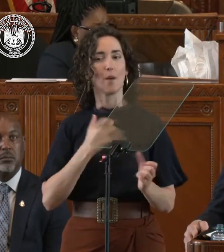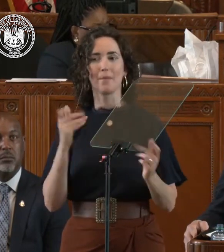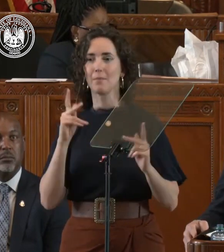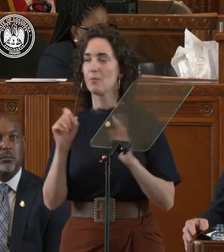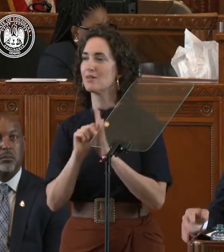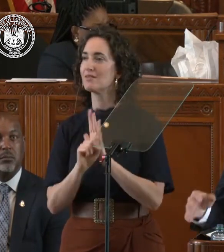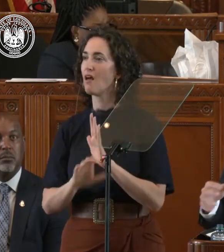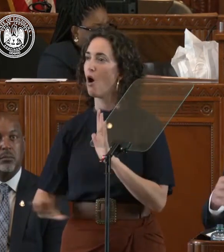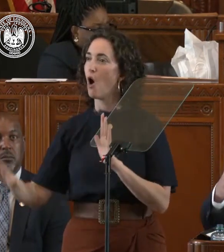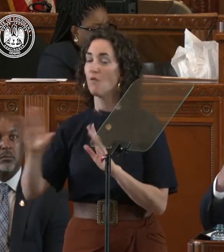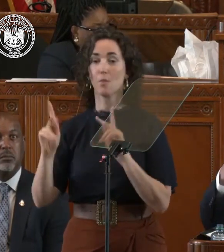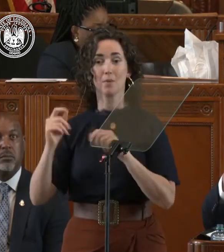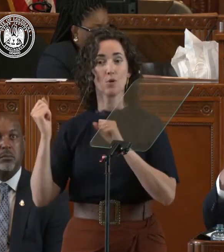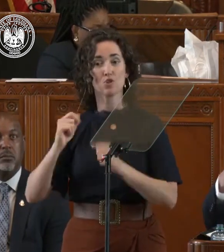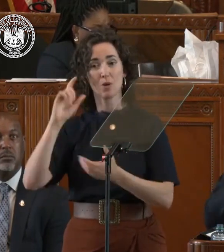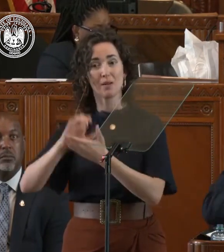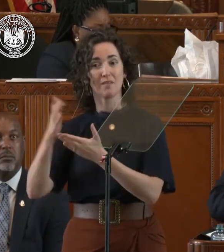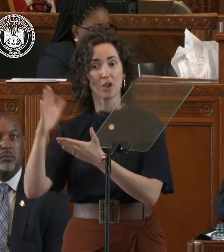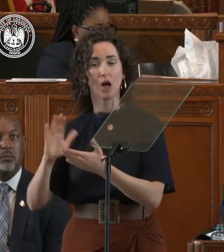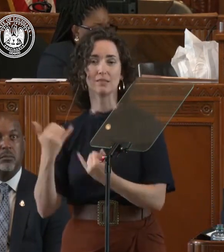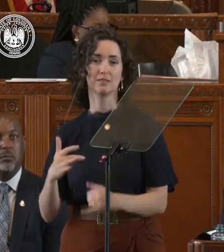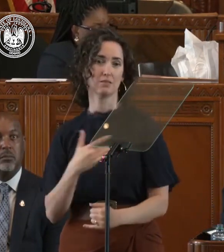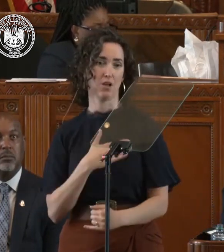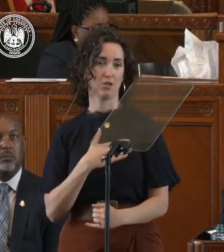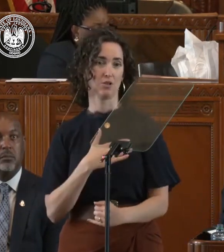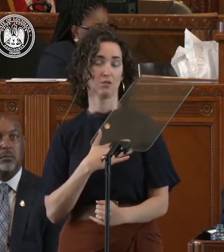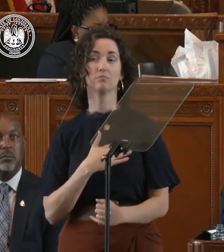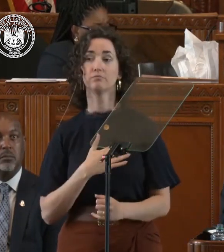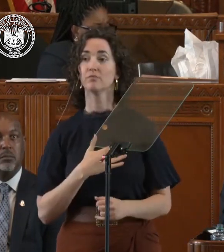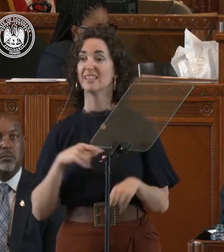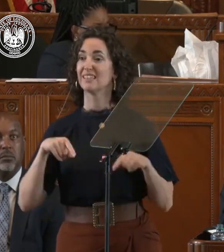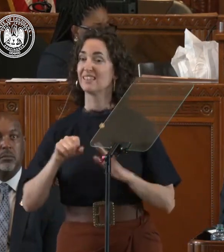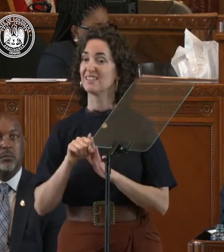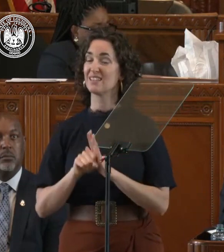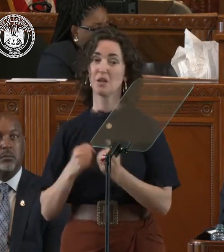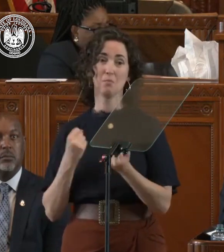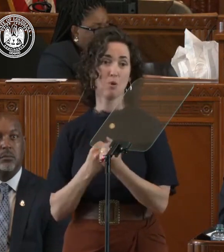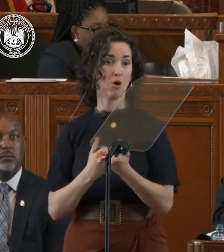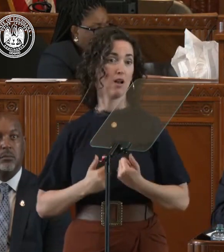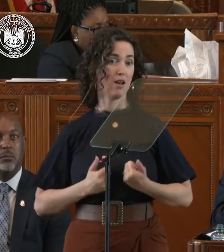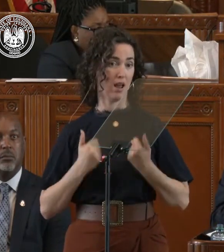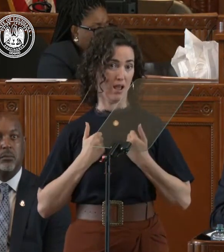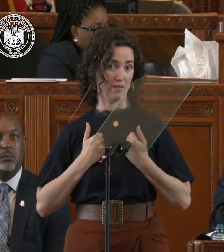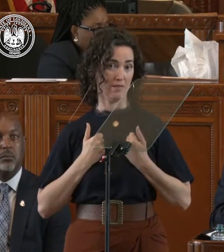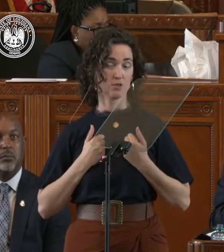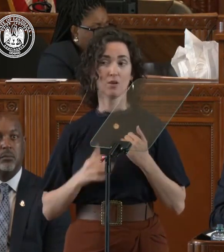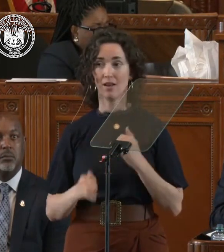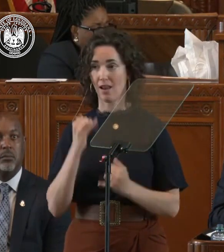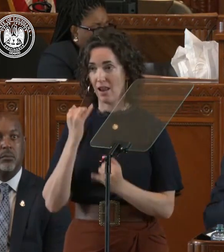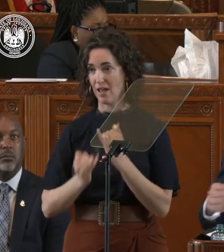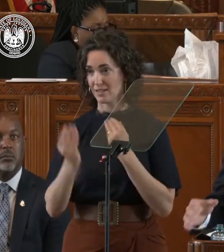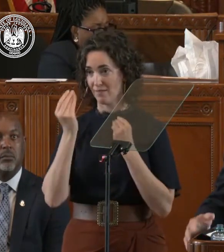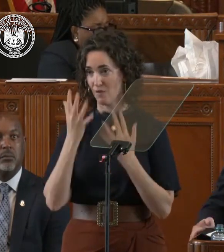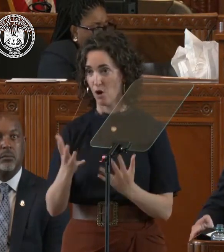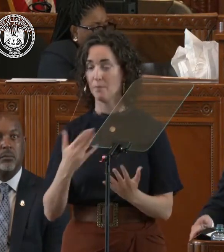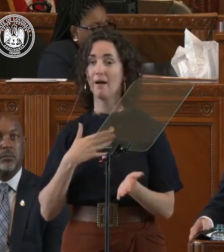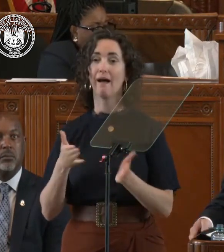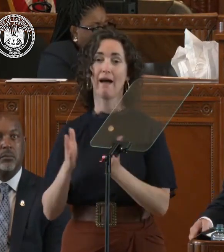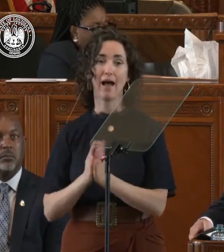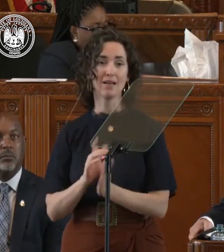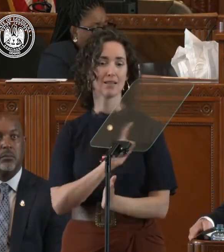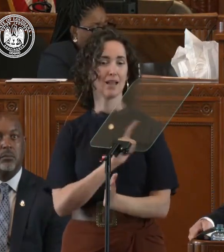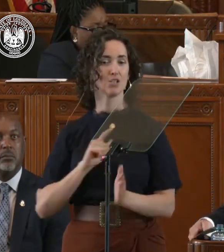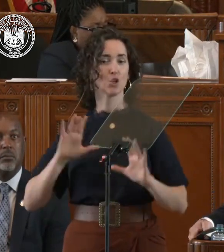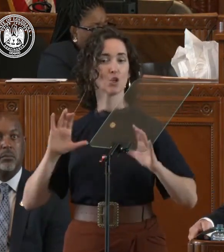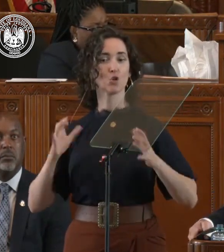Lastly, and still on the topic of being a pro-life state, for the first time, I'm calling on the